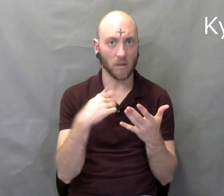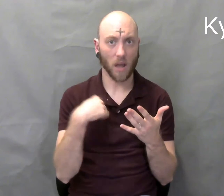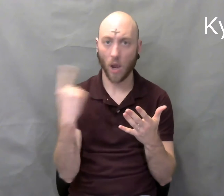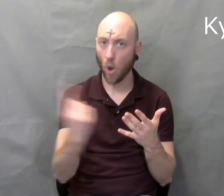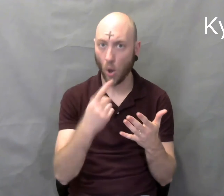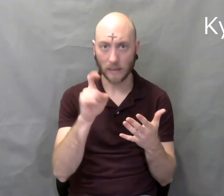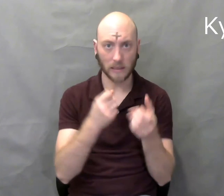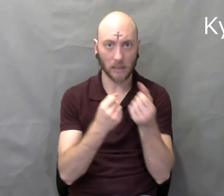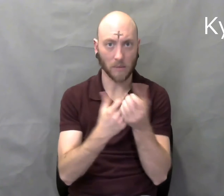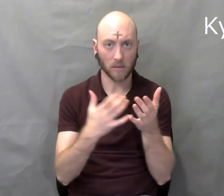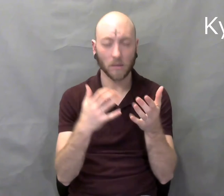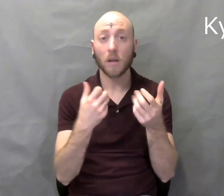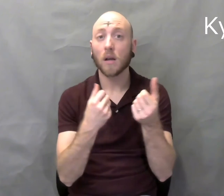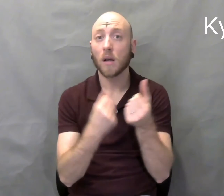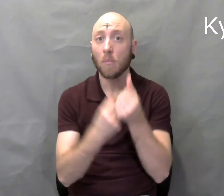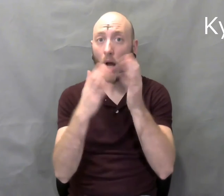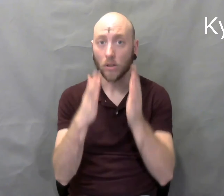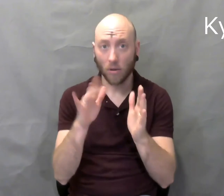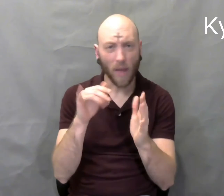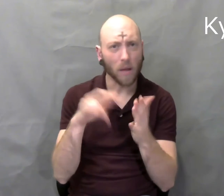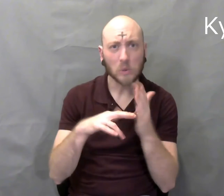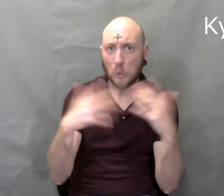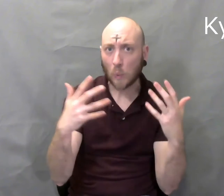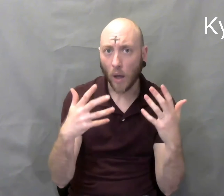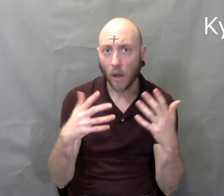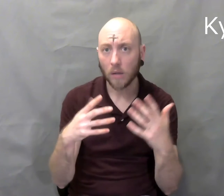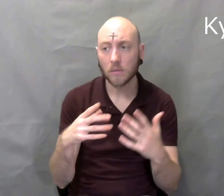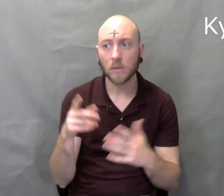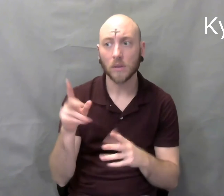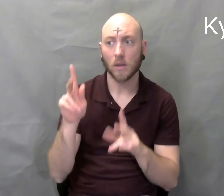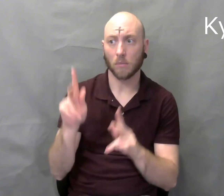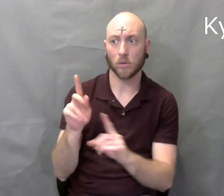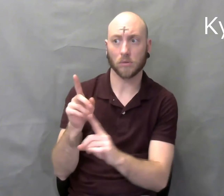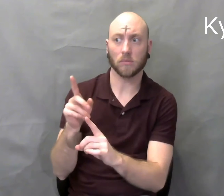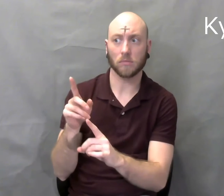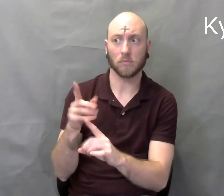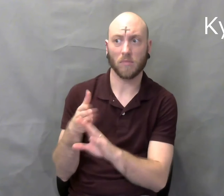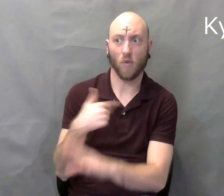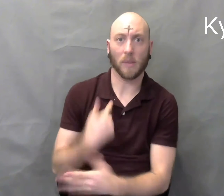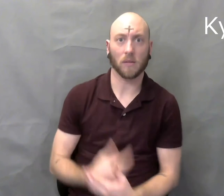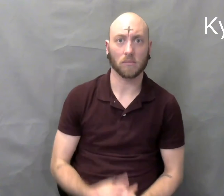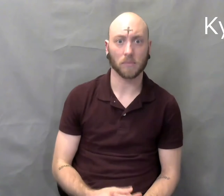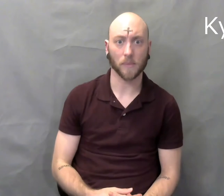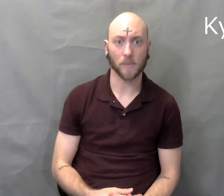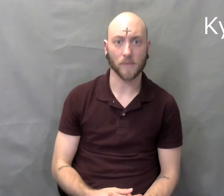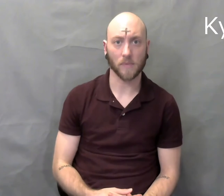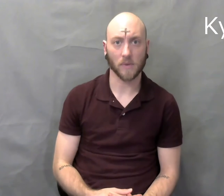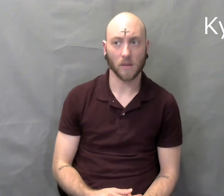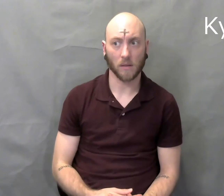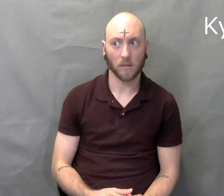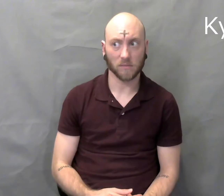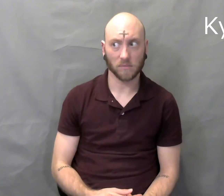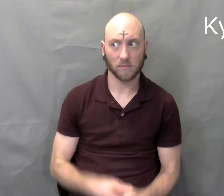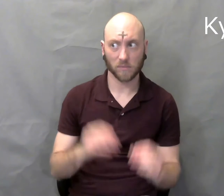sponsor is someone that got here before me. Nothing, there's nothing really